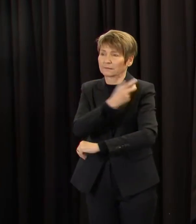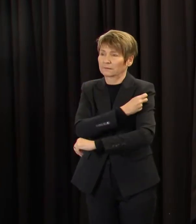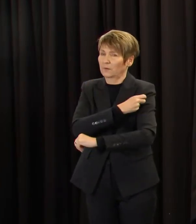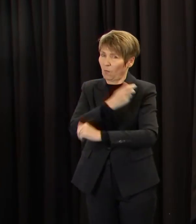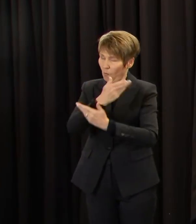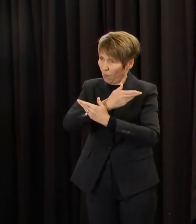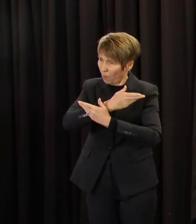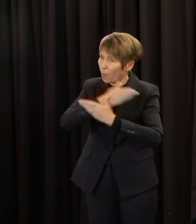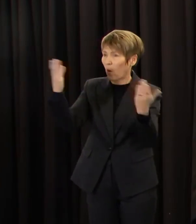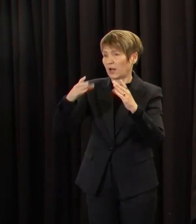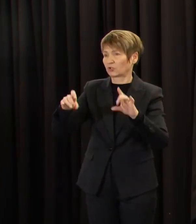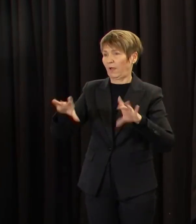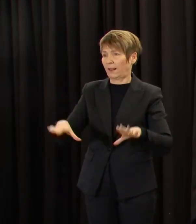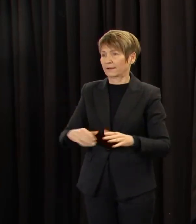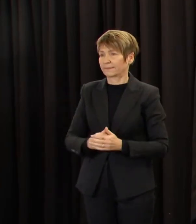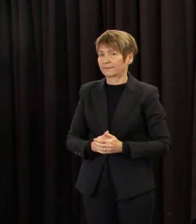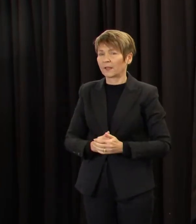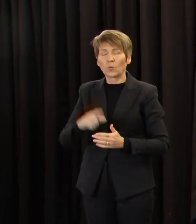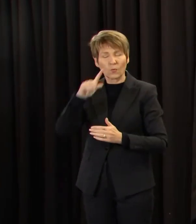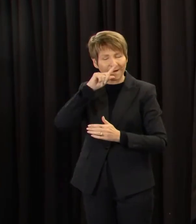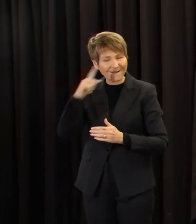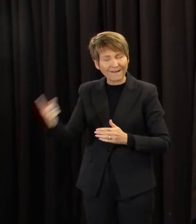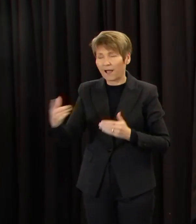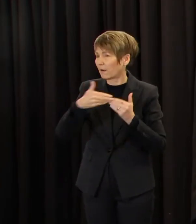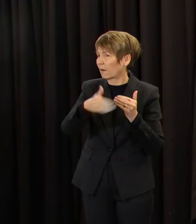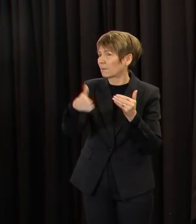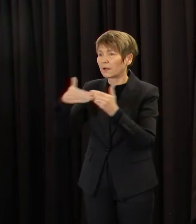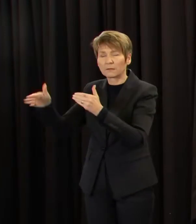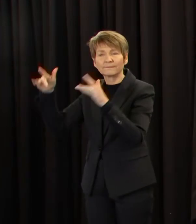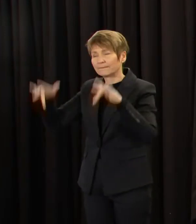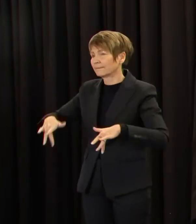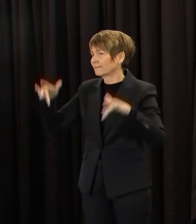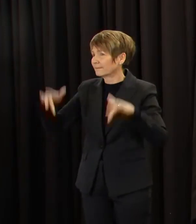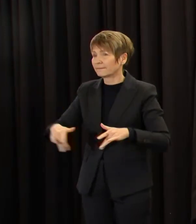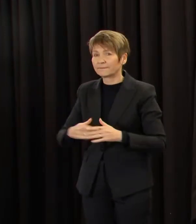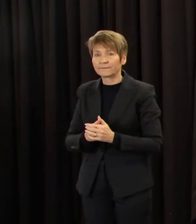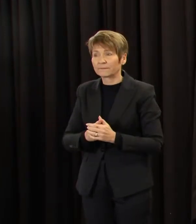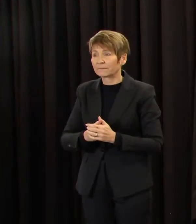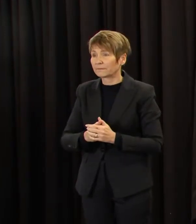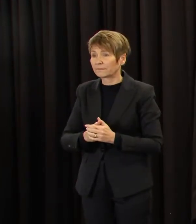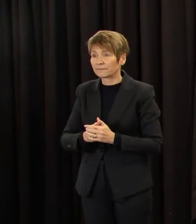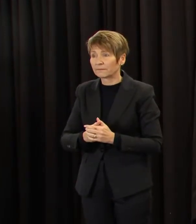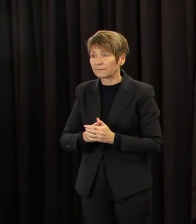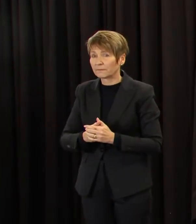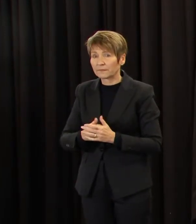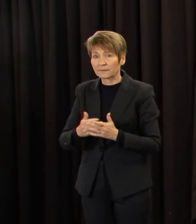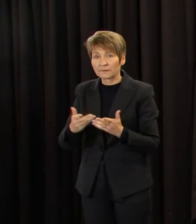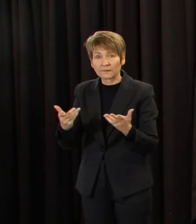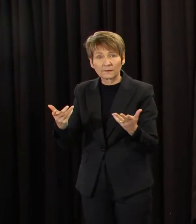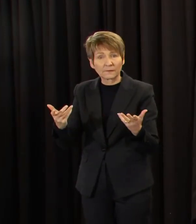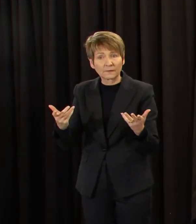up and let this run. If we do, we will just have thousands and thousands of people from no family